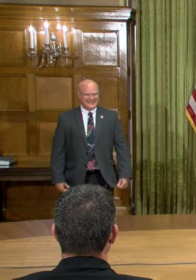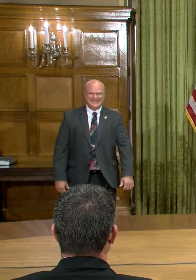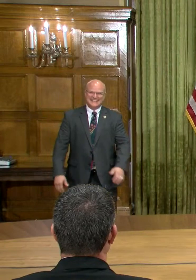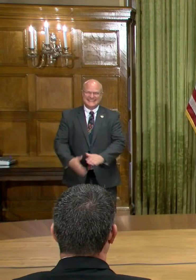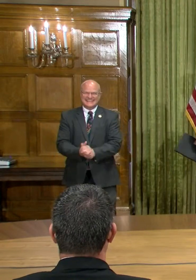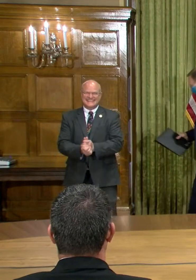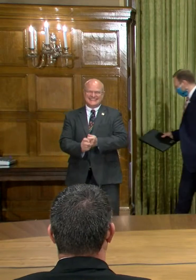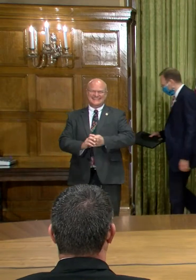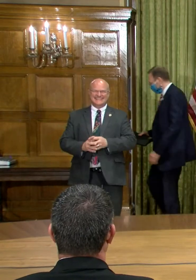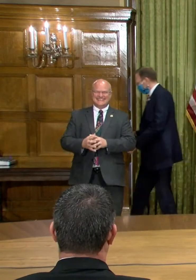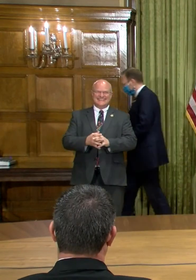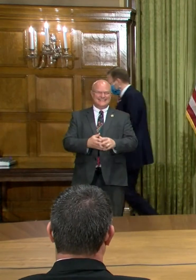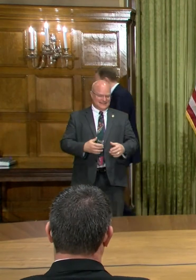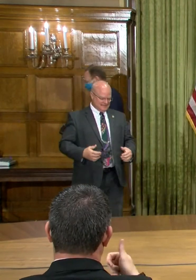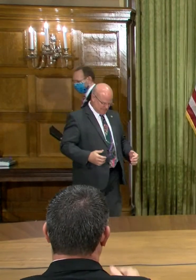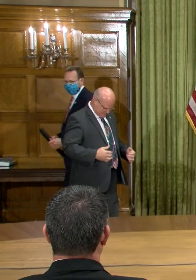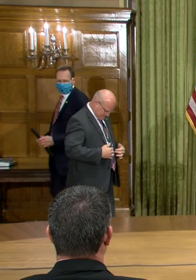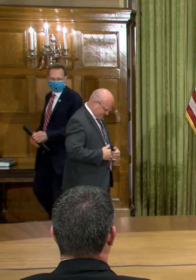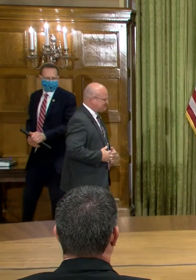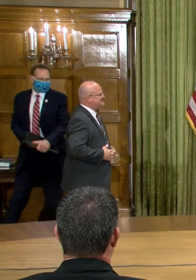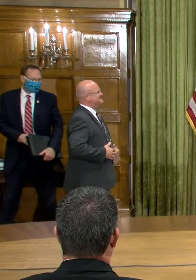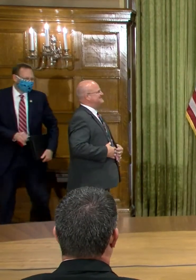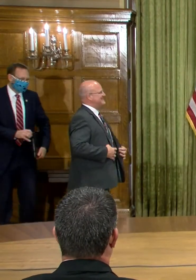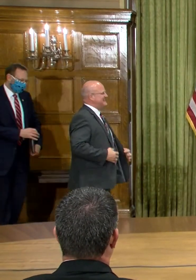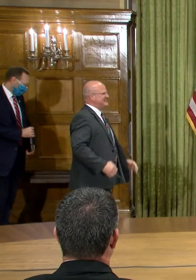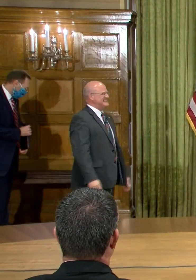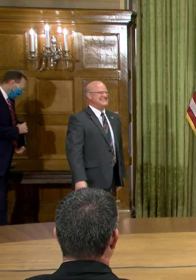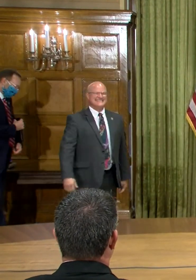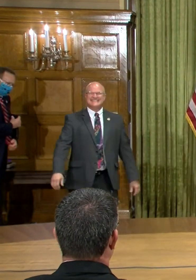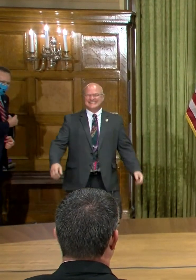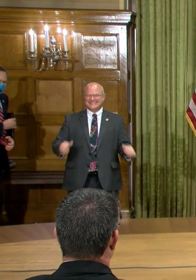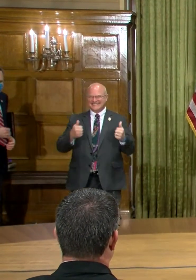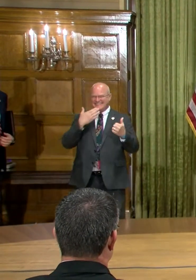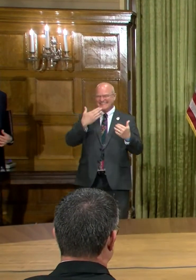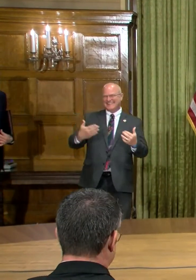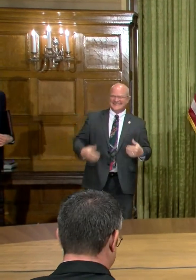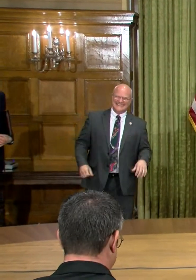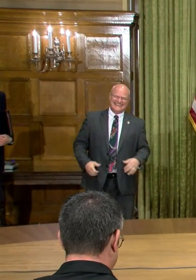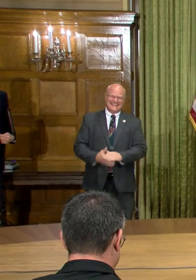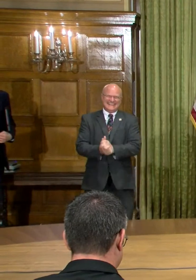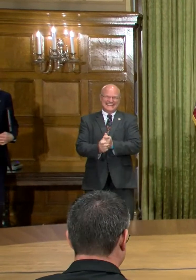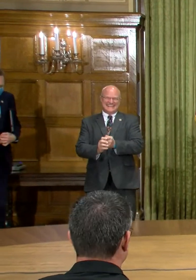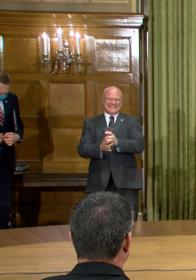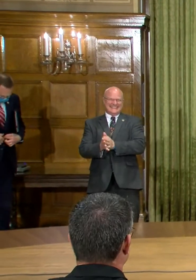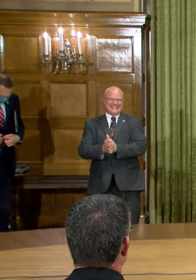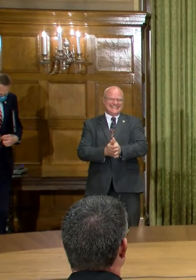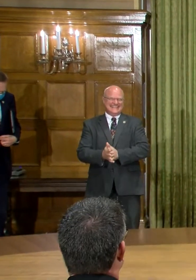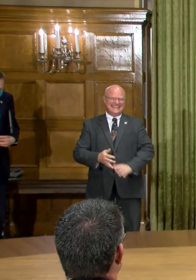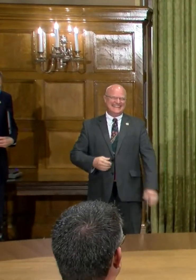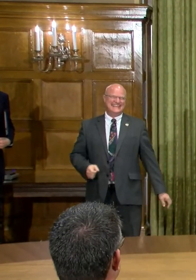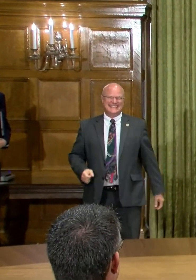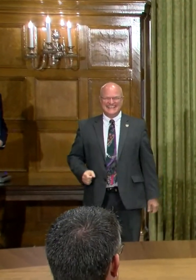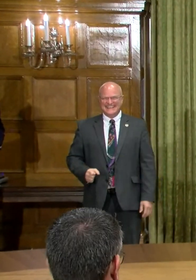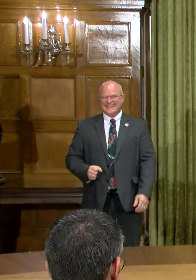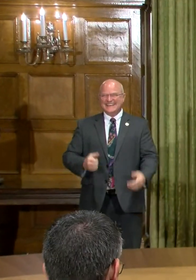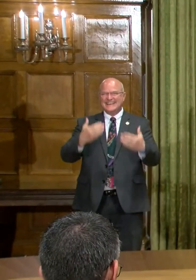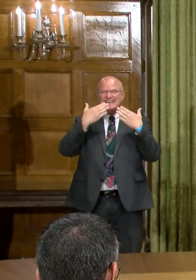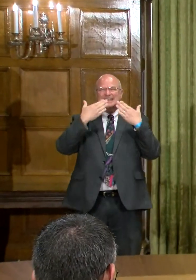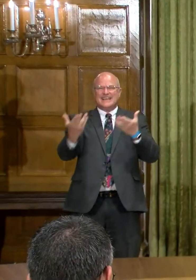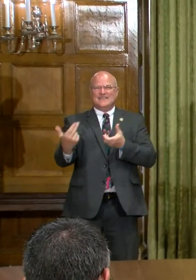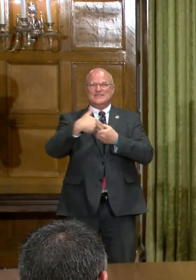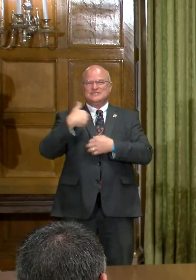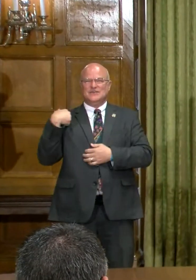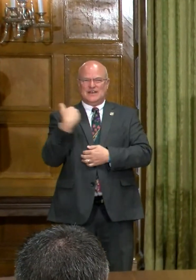Good afternoon, Eddie. Let me see your tie today. That looks pretty good, doesn't it? Thank